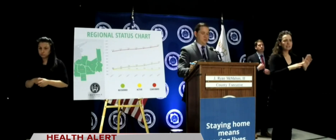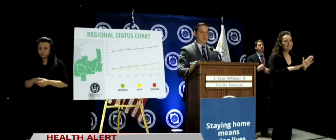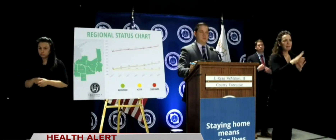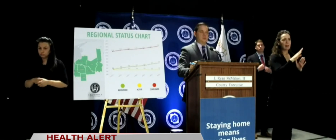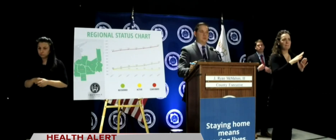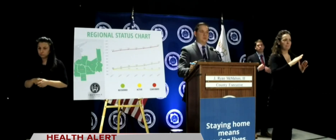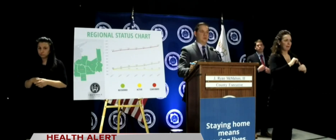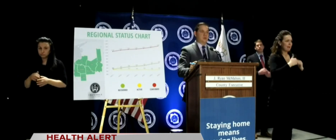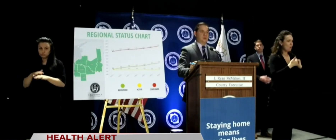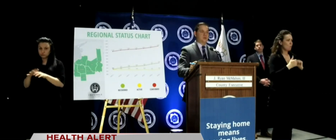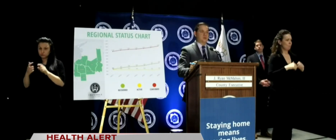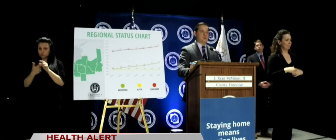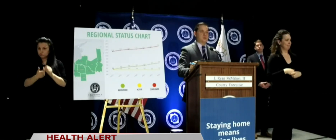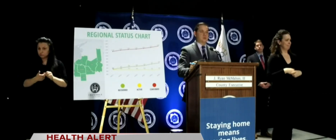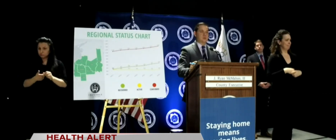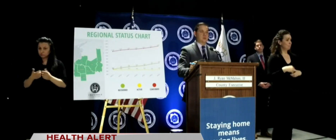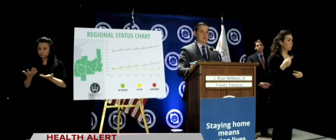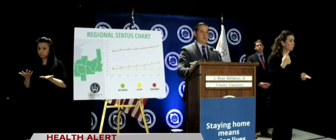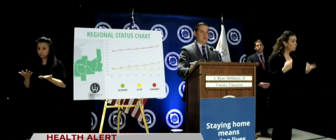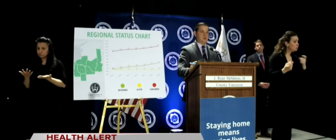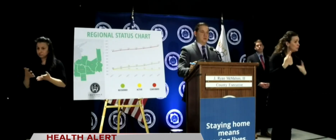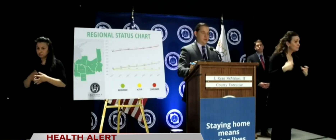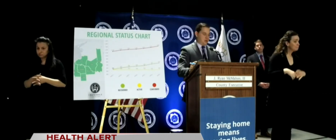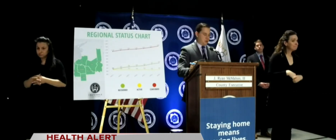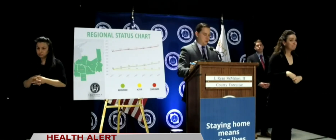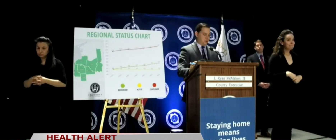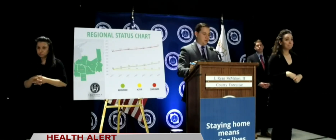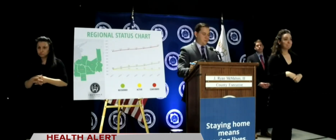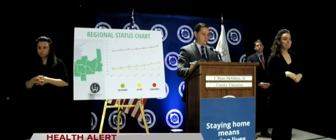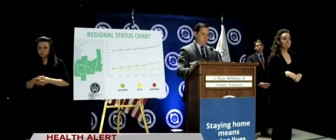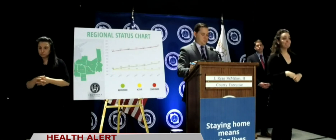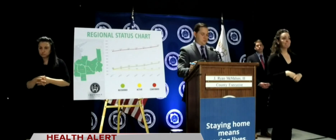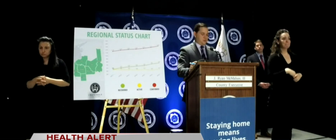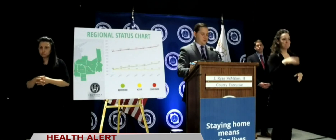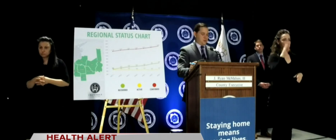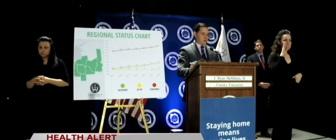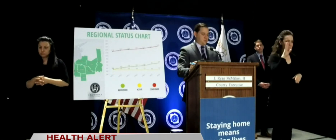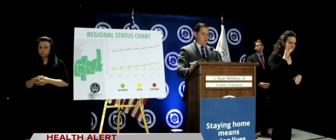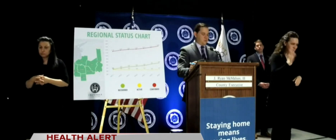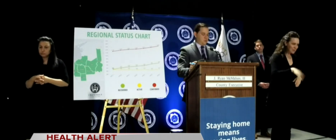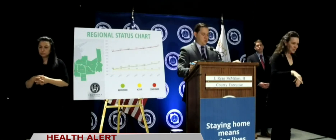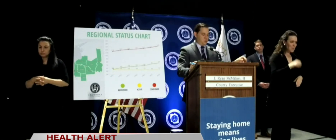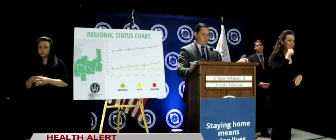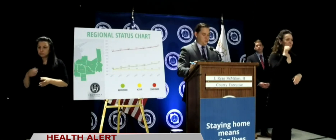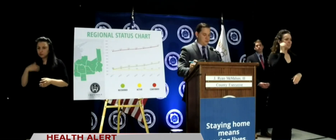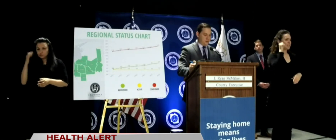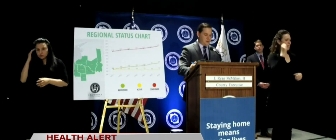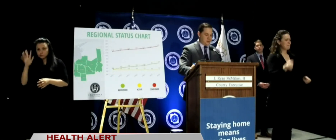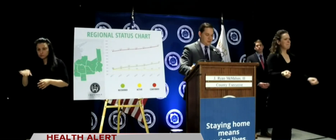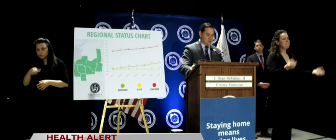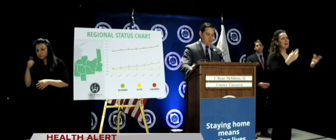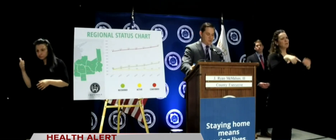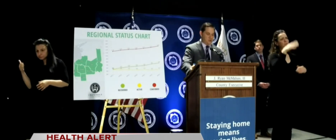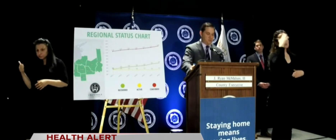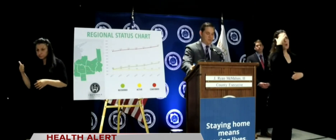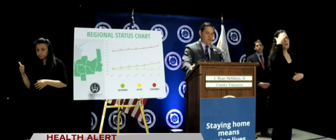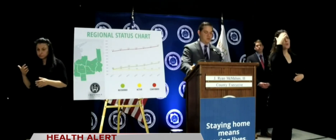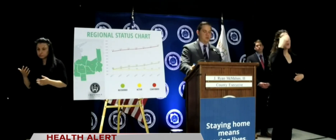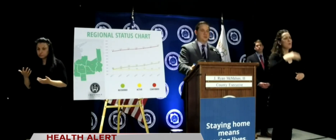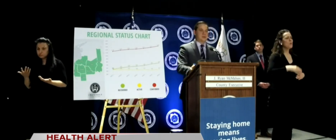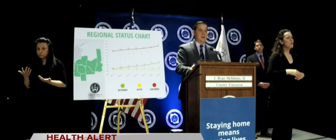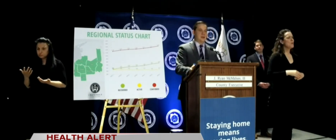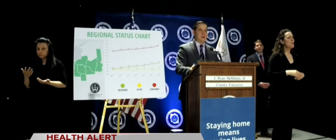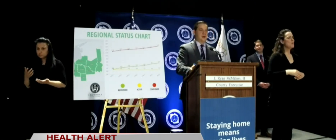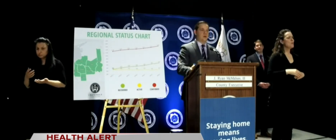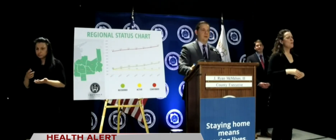Other questions? Certainly, I know yesterday, as many of you know, was Administrative